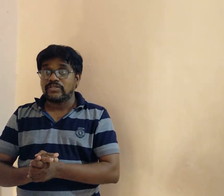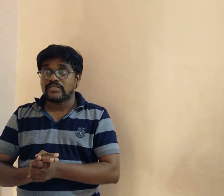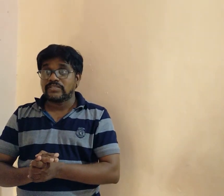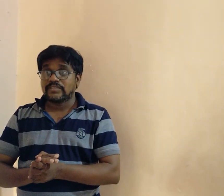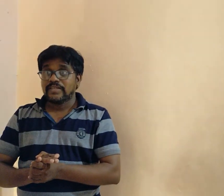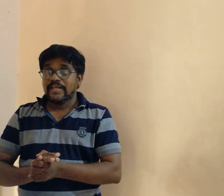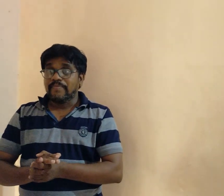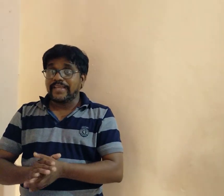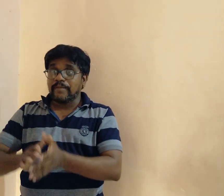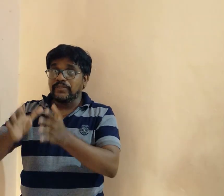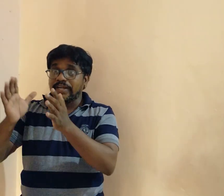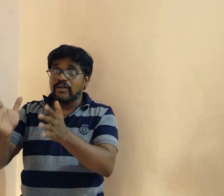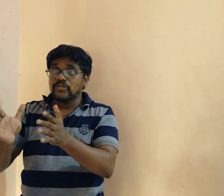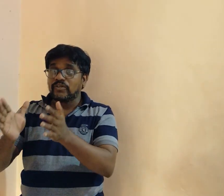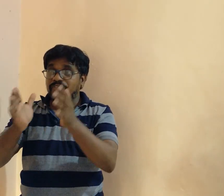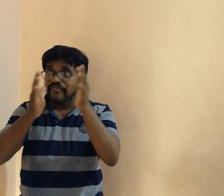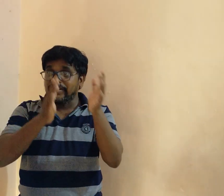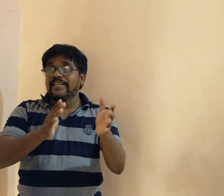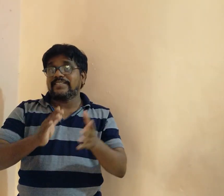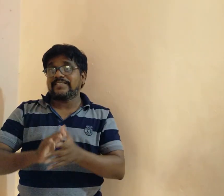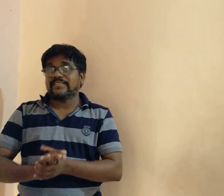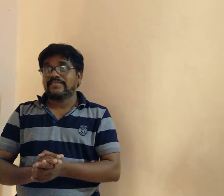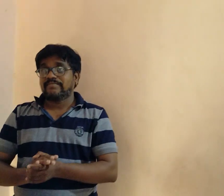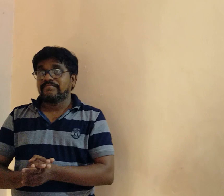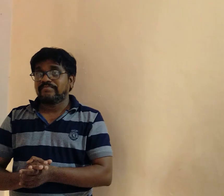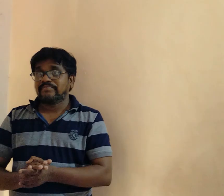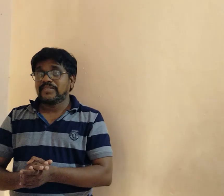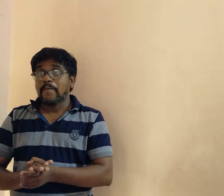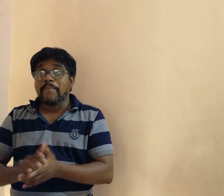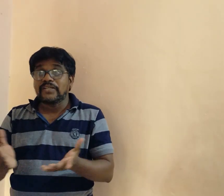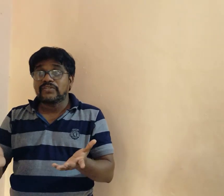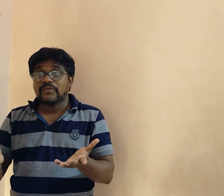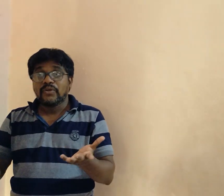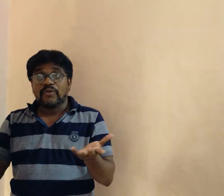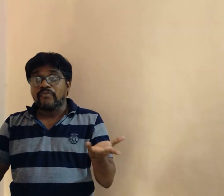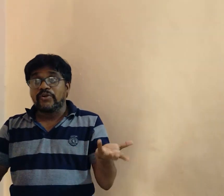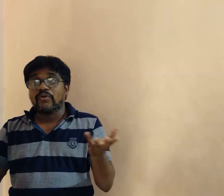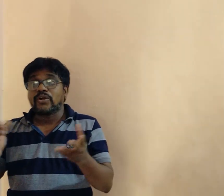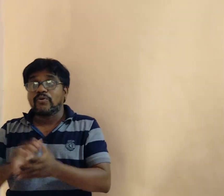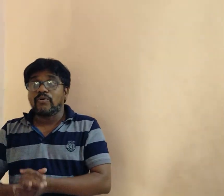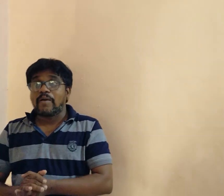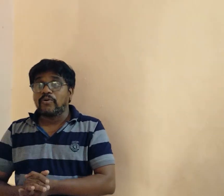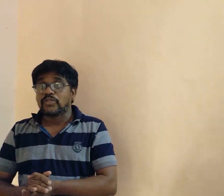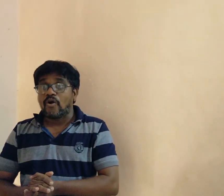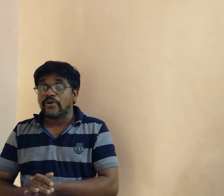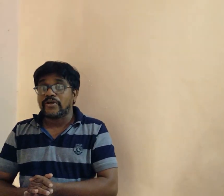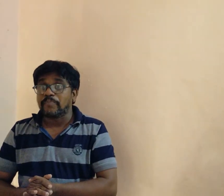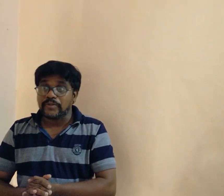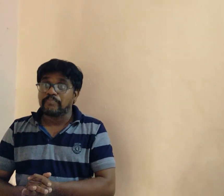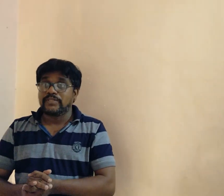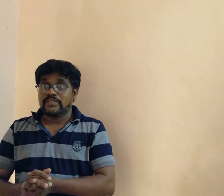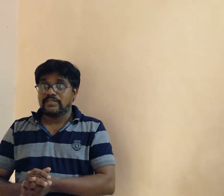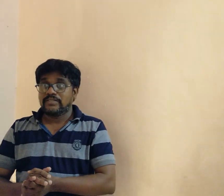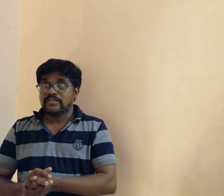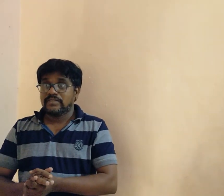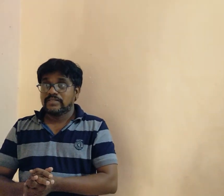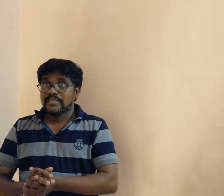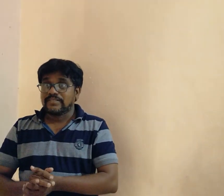because they kept the records of their victories. But we do not know about the ordinary people such